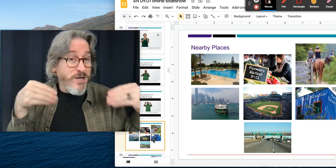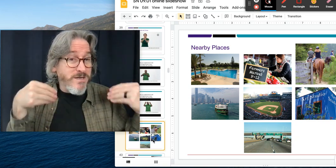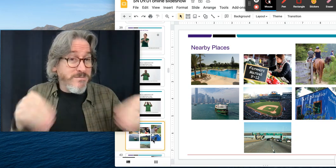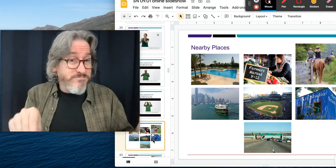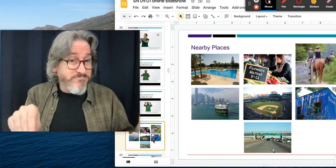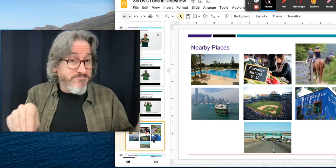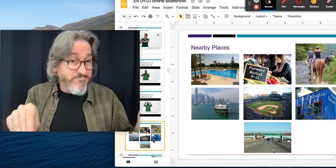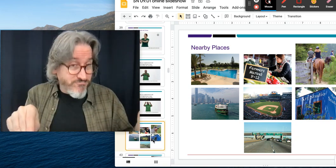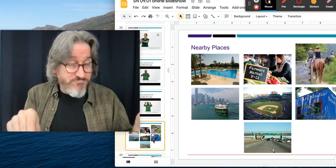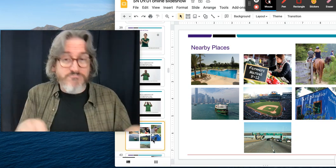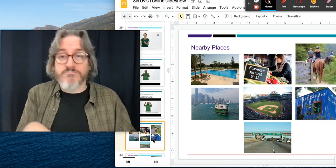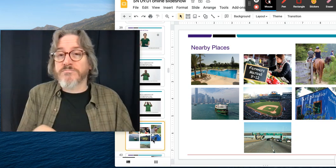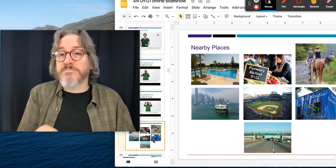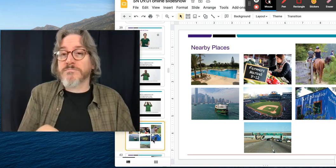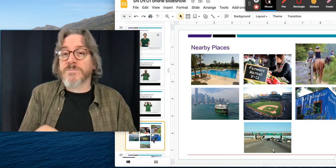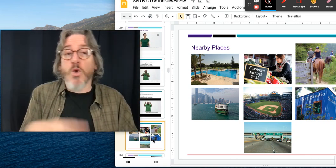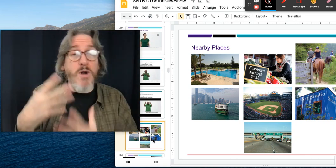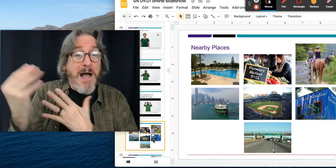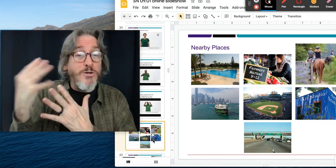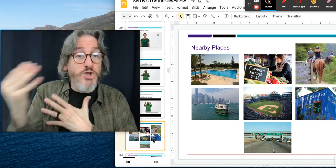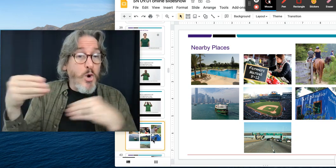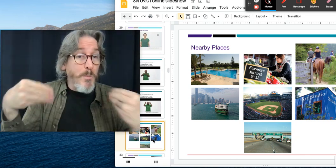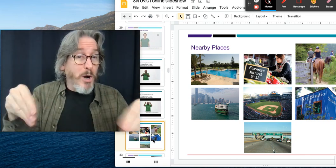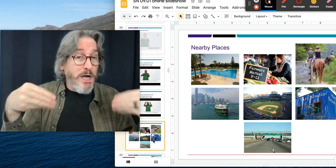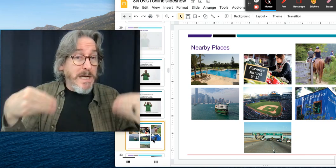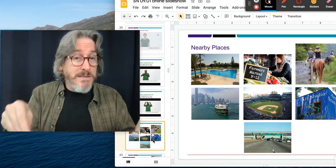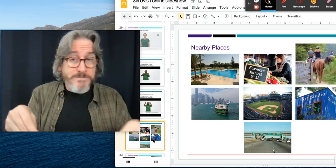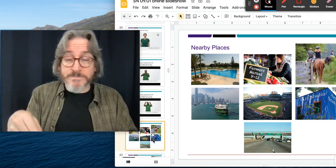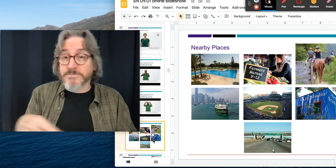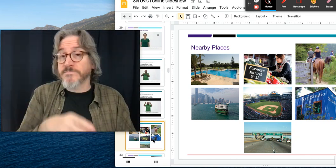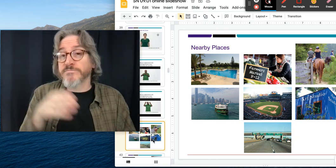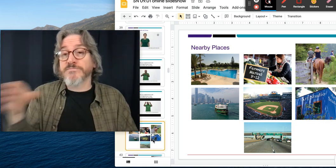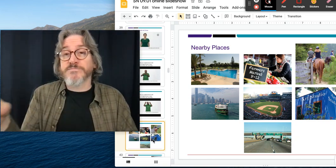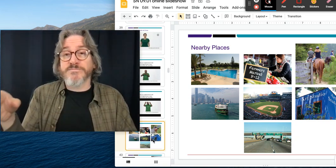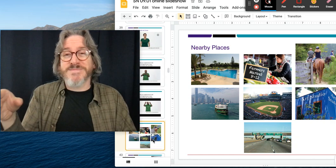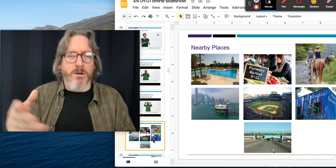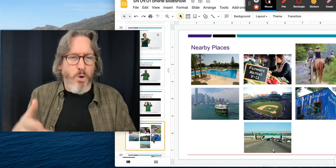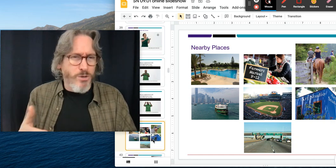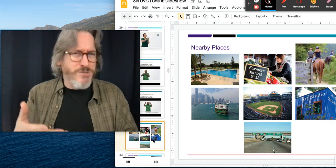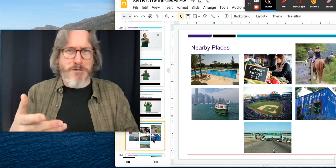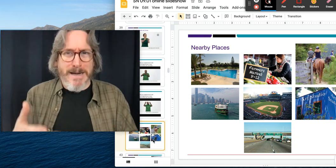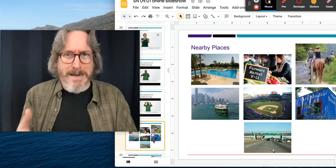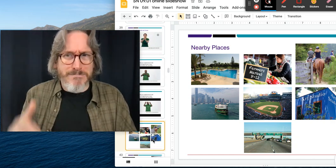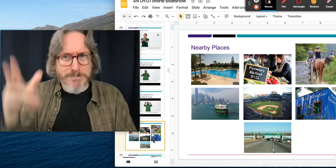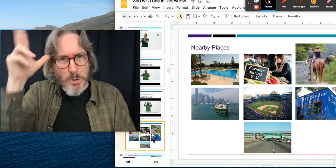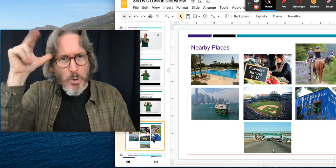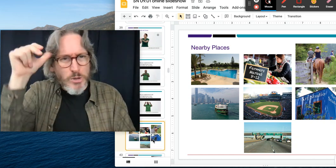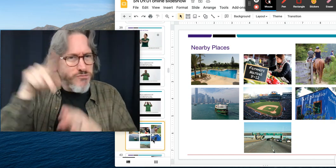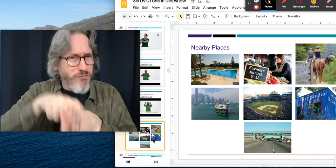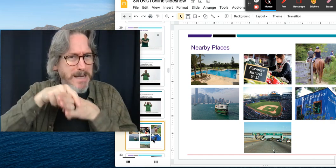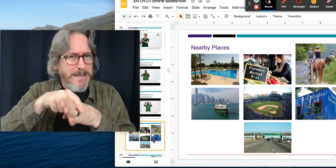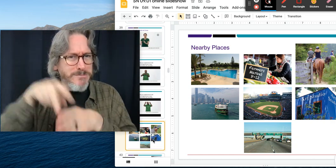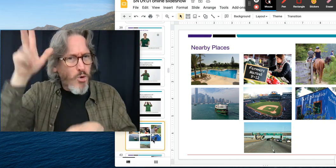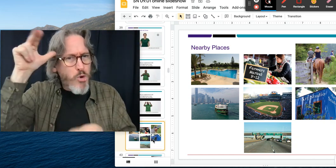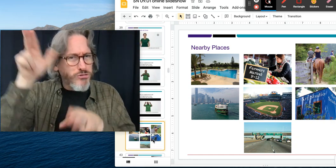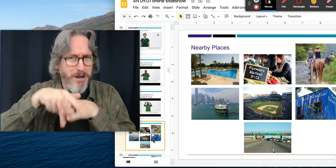Farmer's market or outdoor market. Horse rotting.